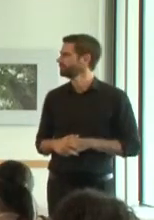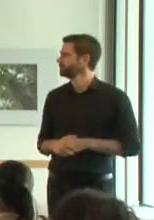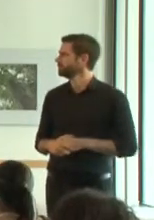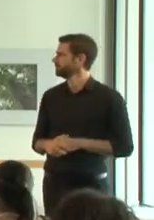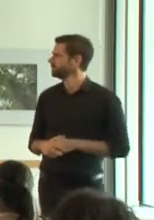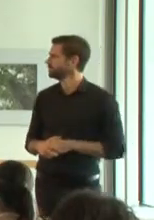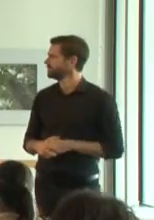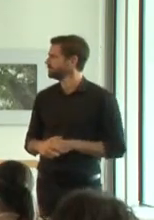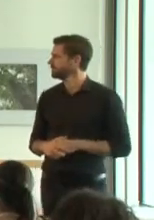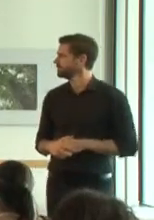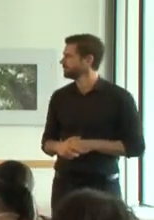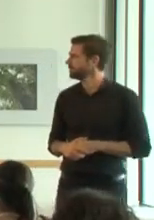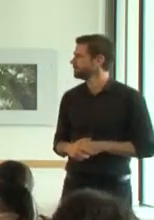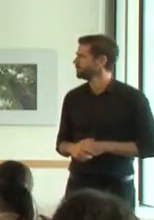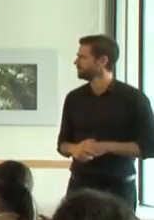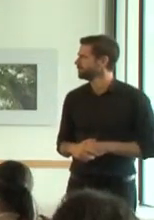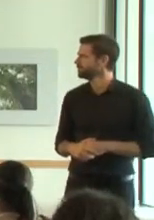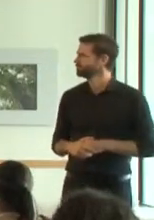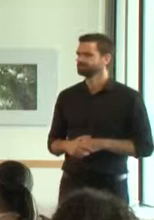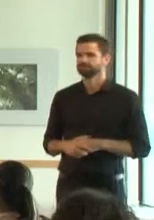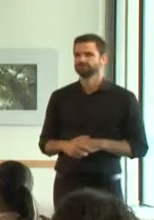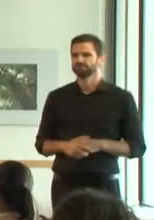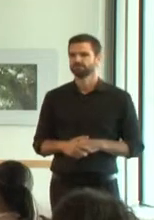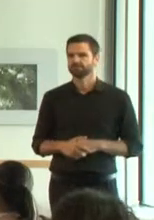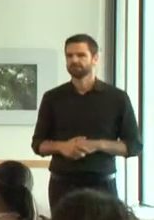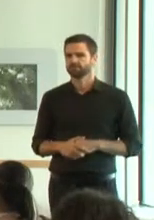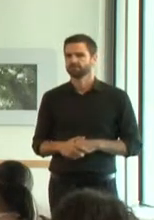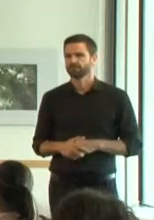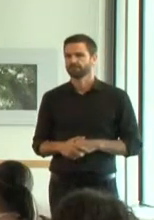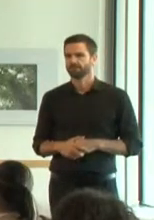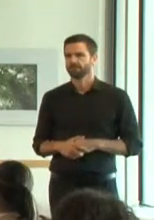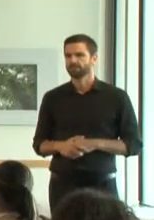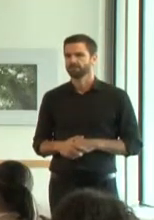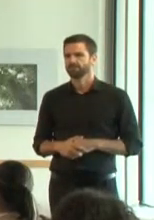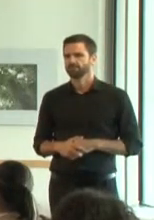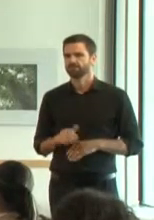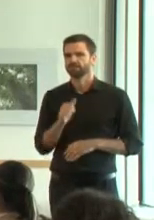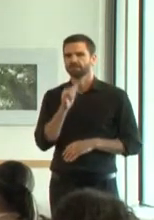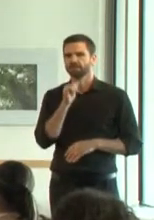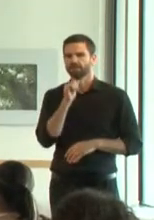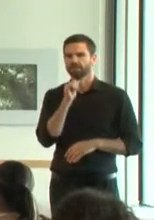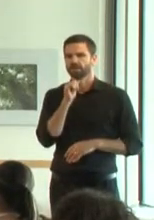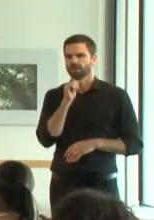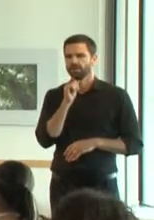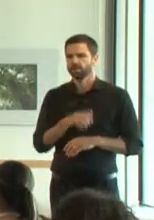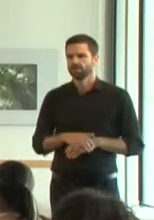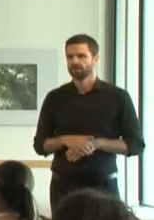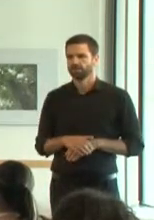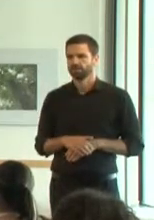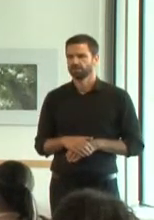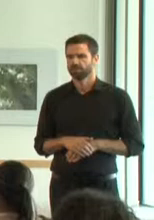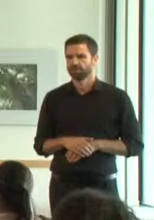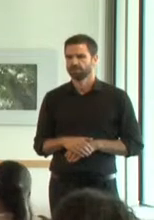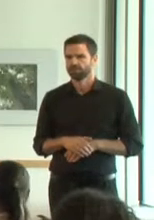might choose to just serve up, for instance, if we've zoomed into the top corner of an image, just serve that top corner because that's just one tile,